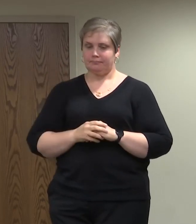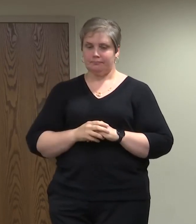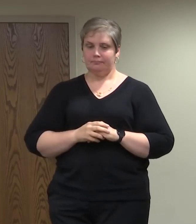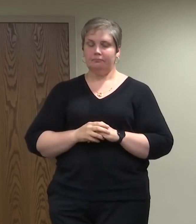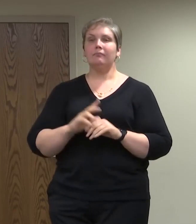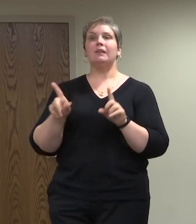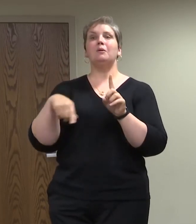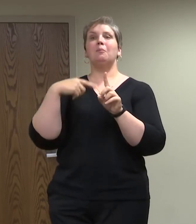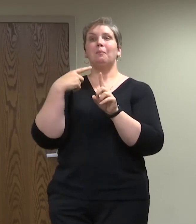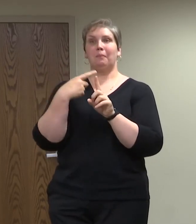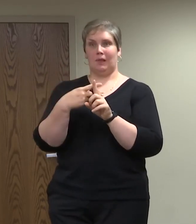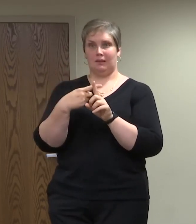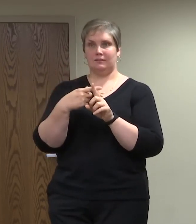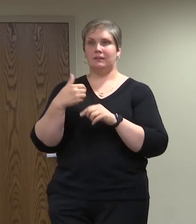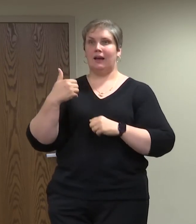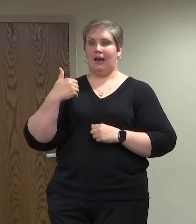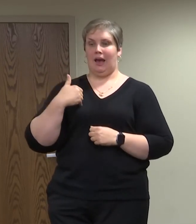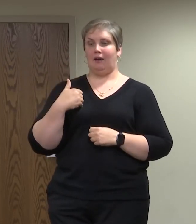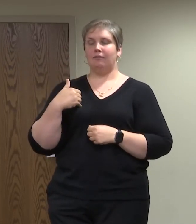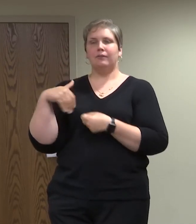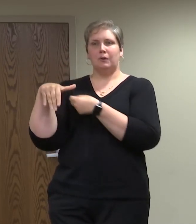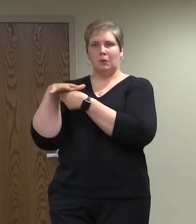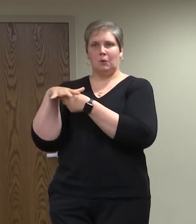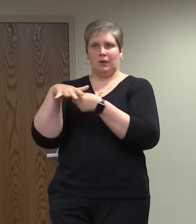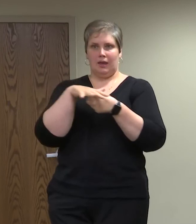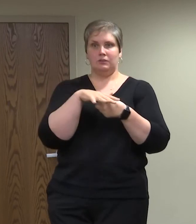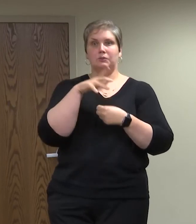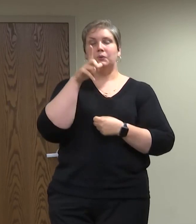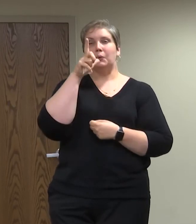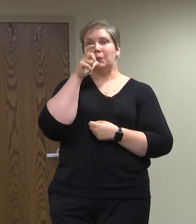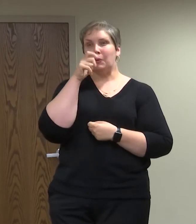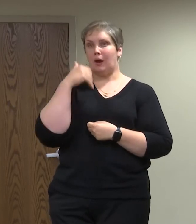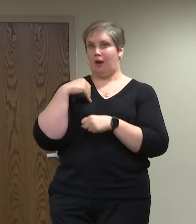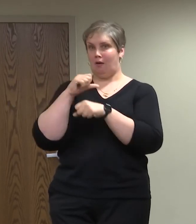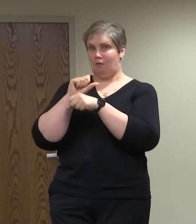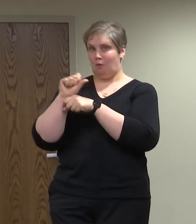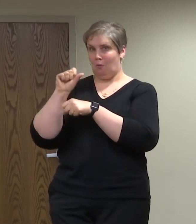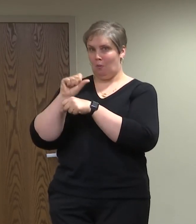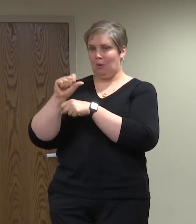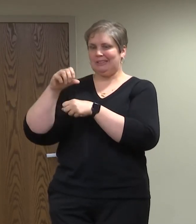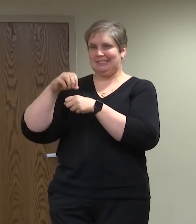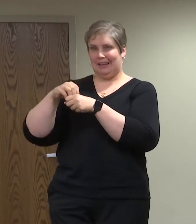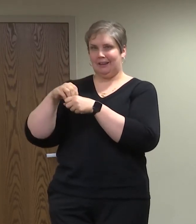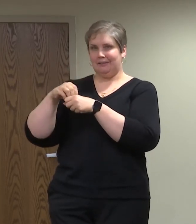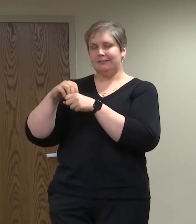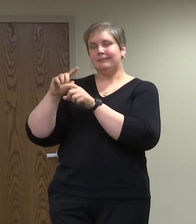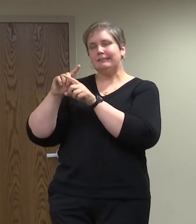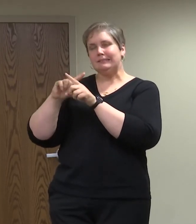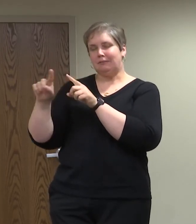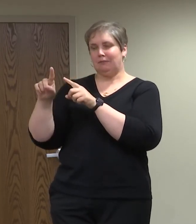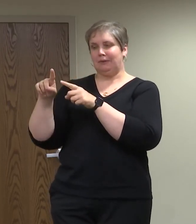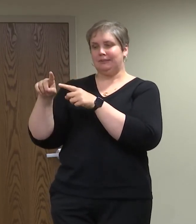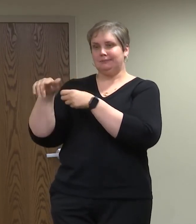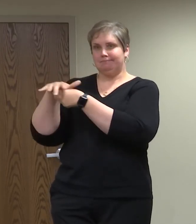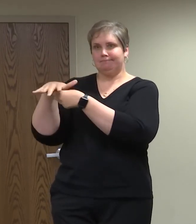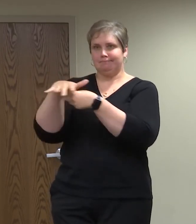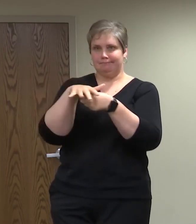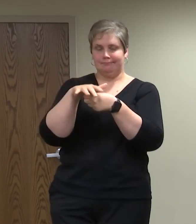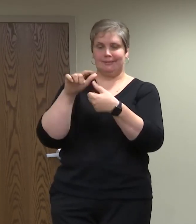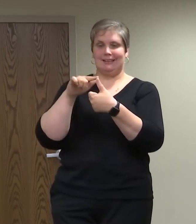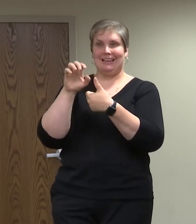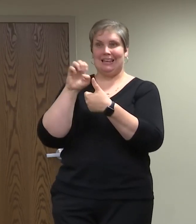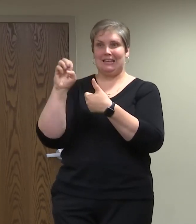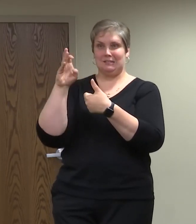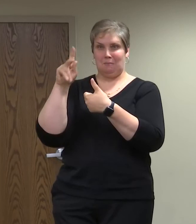completed 2 or more incubation periods without new cases, meaning that they have worked within those institutions to stop the spread. East